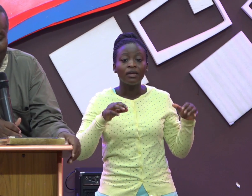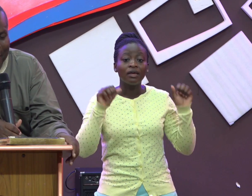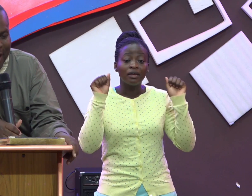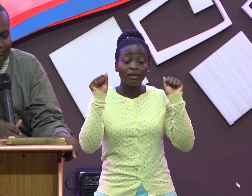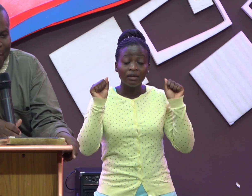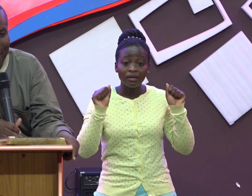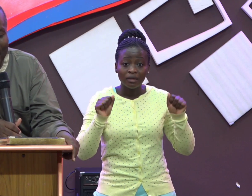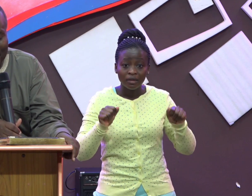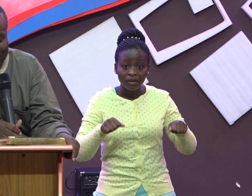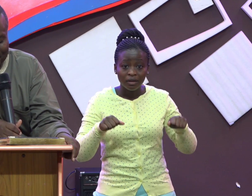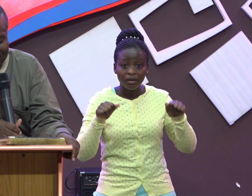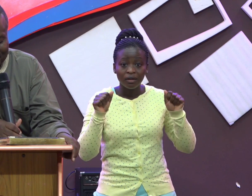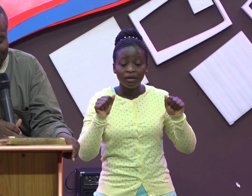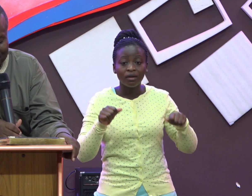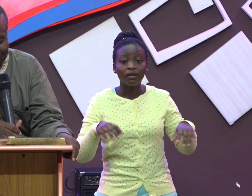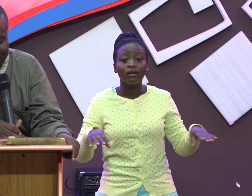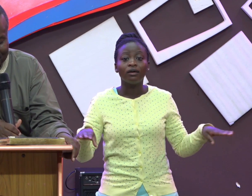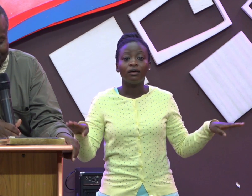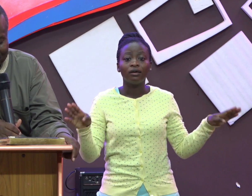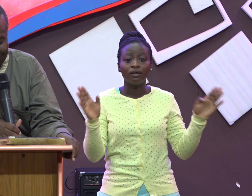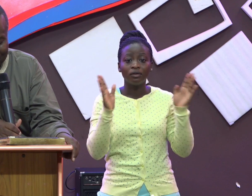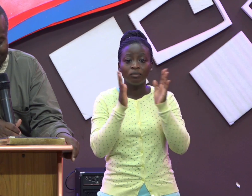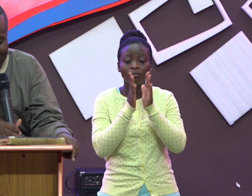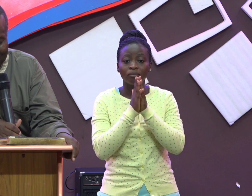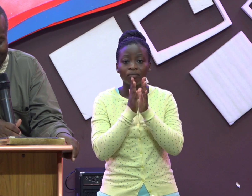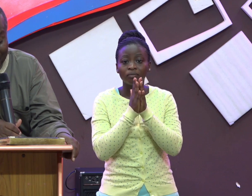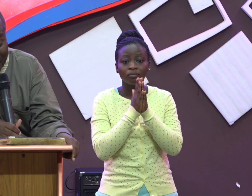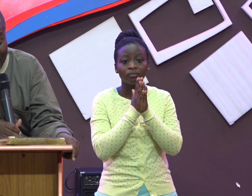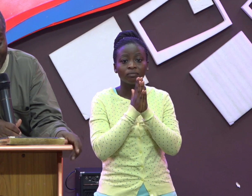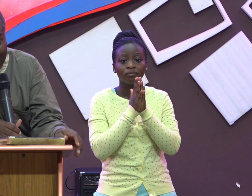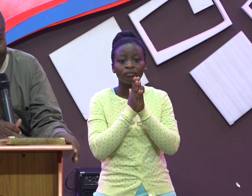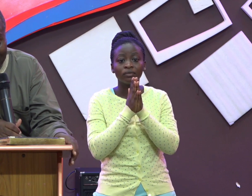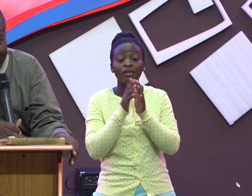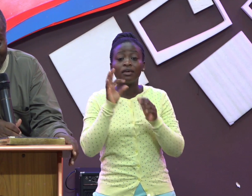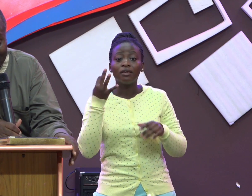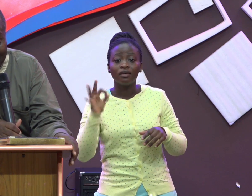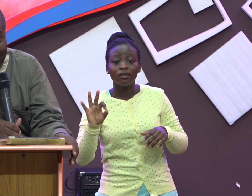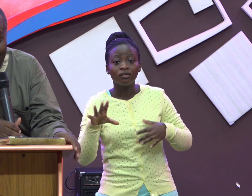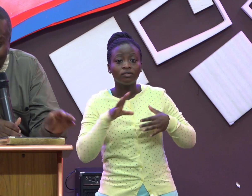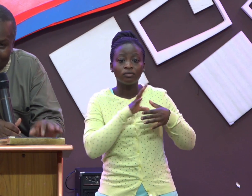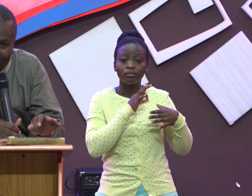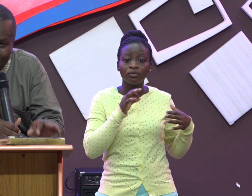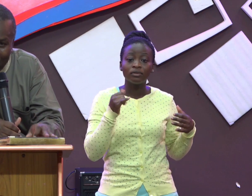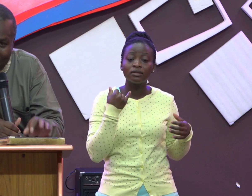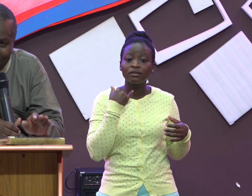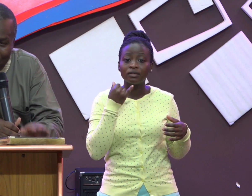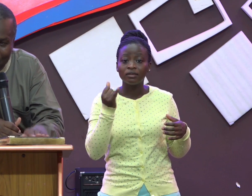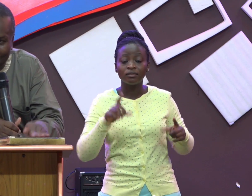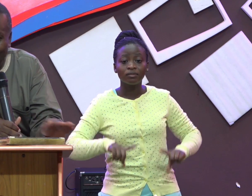mulimu olukomo lw'essaala oluvaamu. When amidst your spirit there is something coming out. Omwoyo bwe guba omulamu. When the spirit is alive. Gusigala